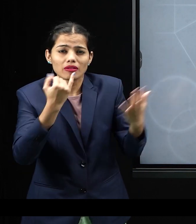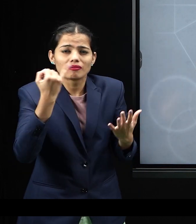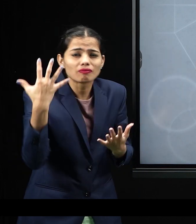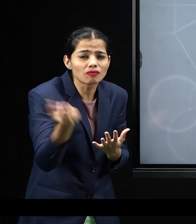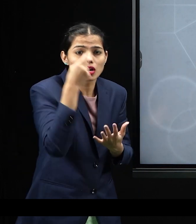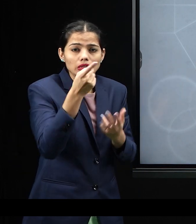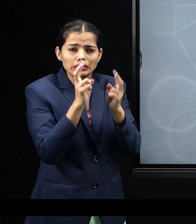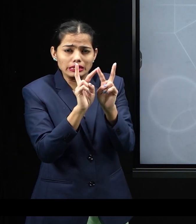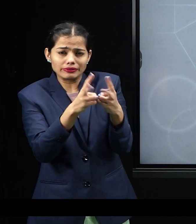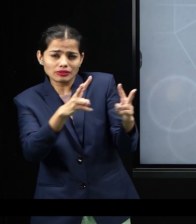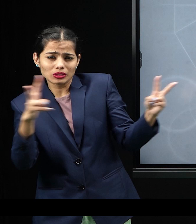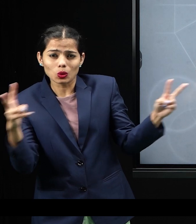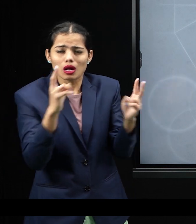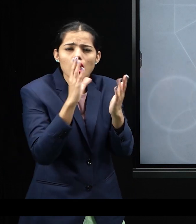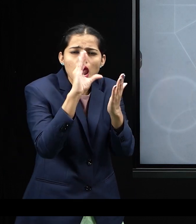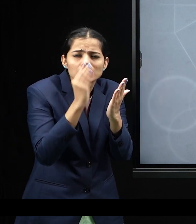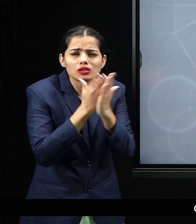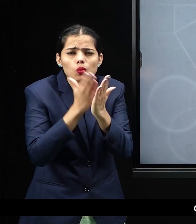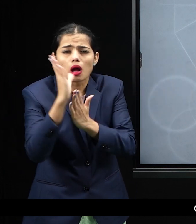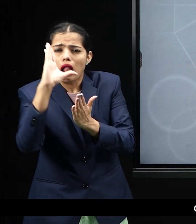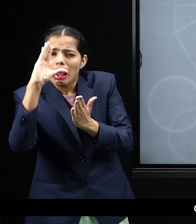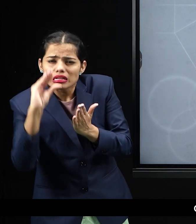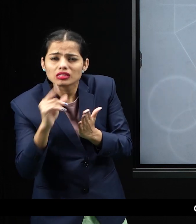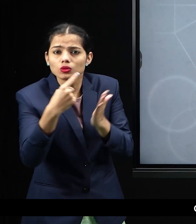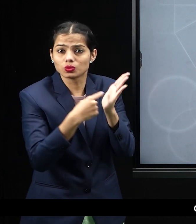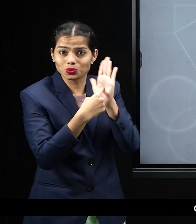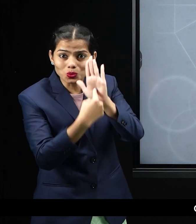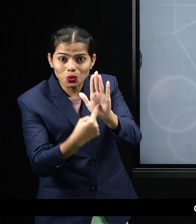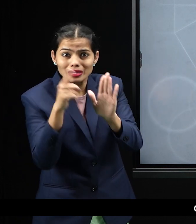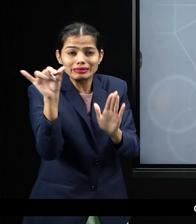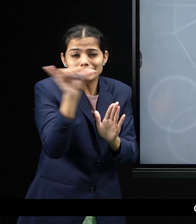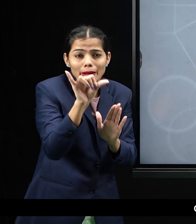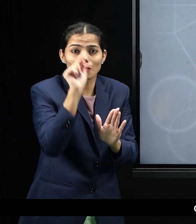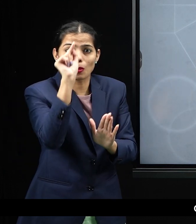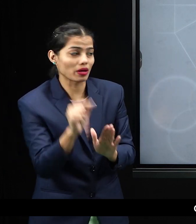may find that many different fractions are shown by the same point.